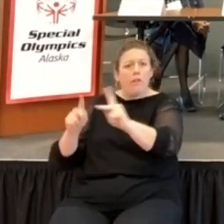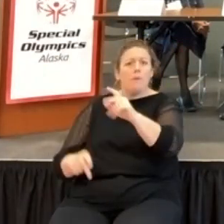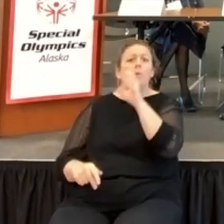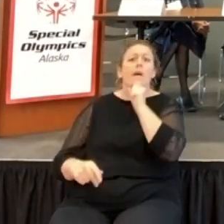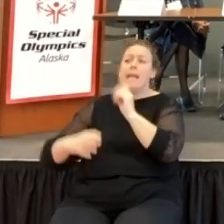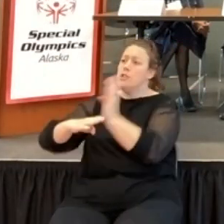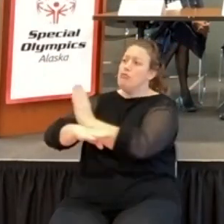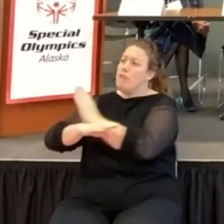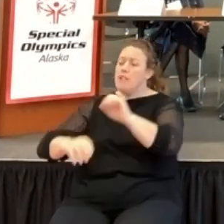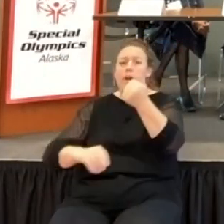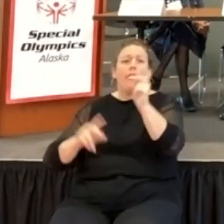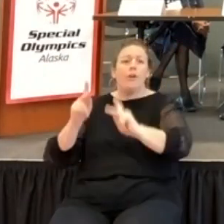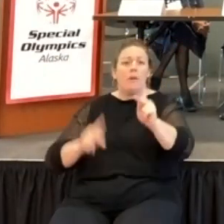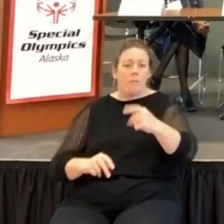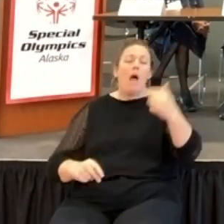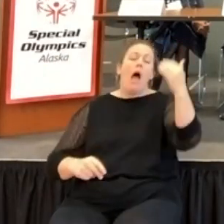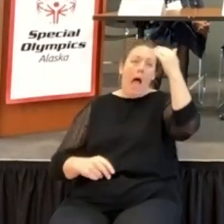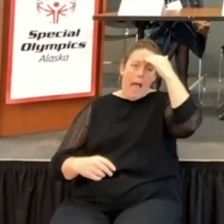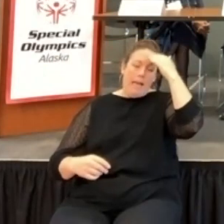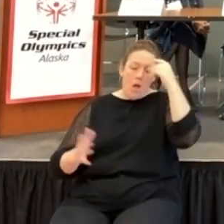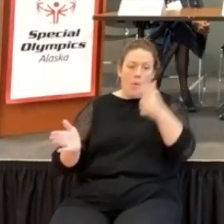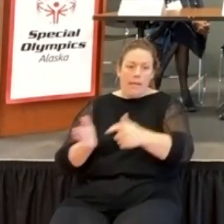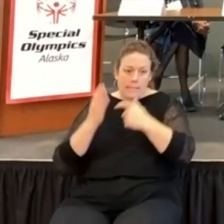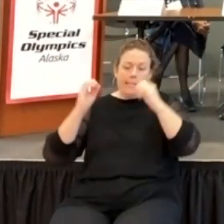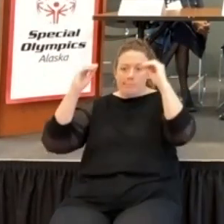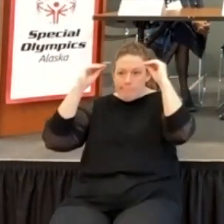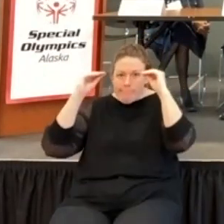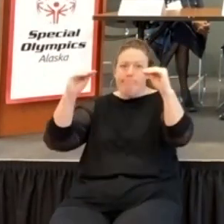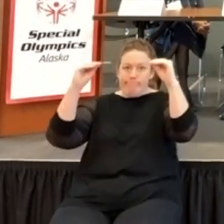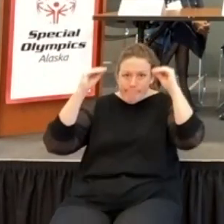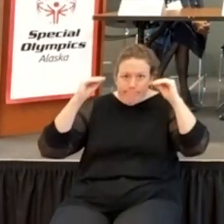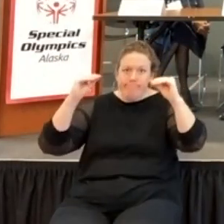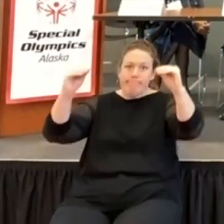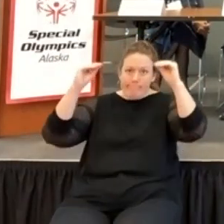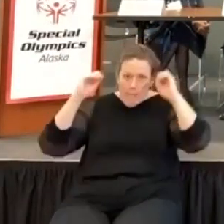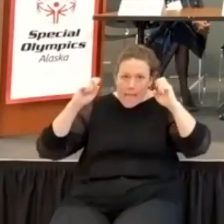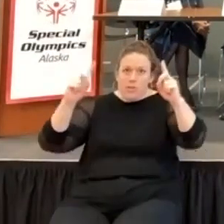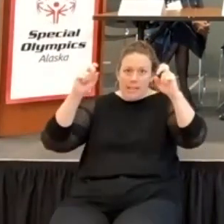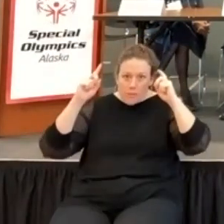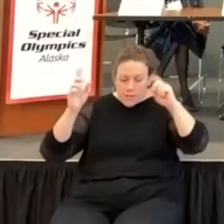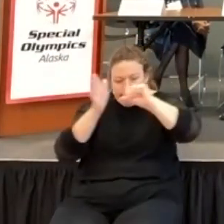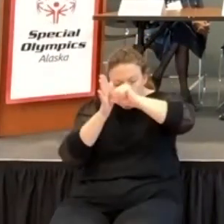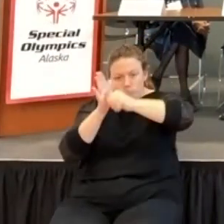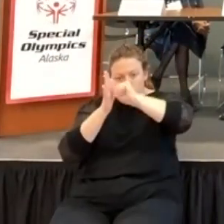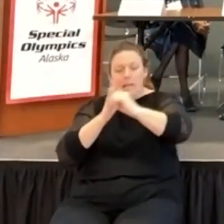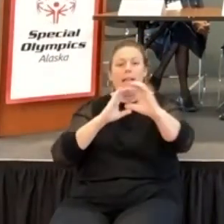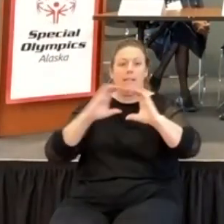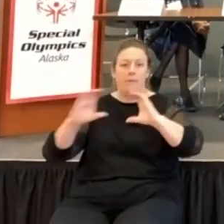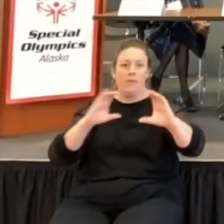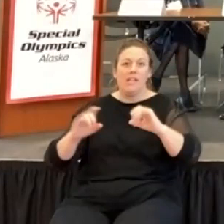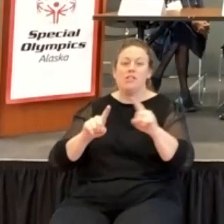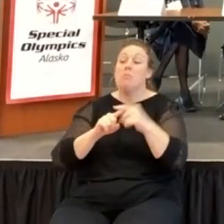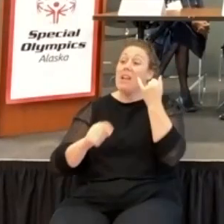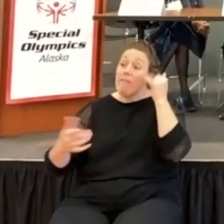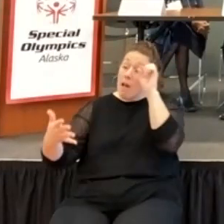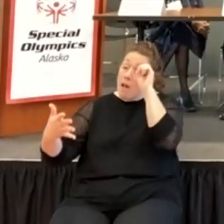takes education, education, education, and communication. And when they don't listen to you, to what services